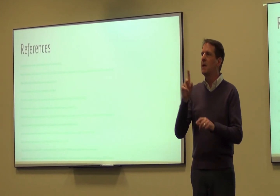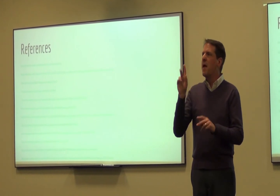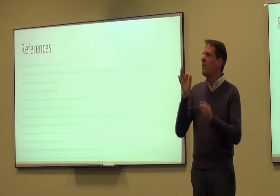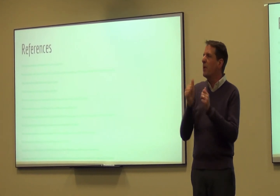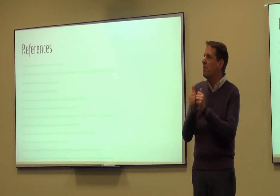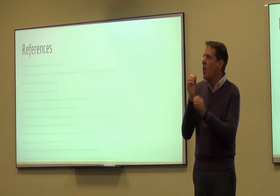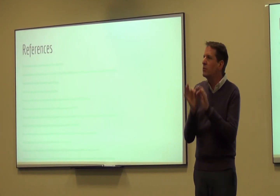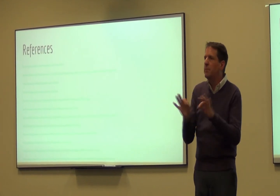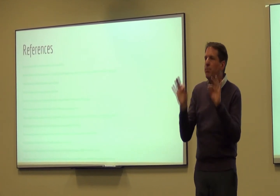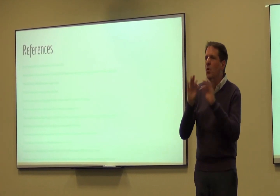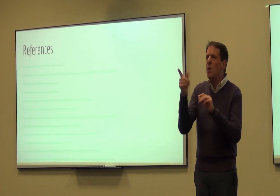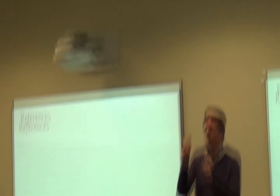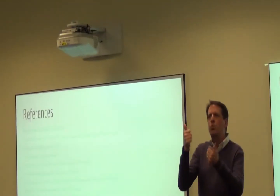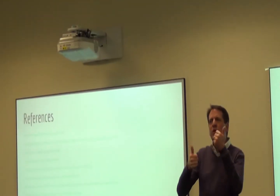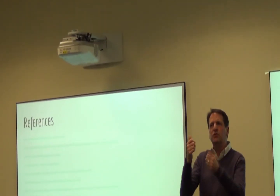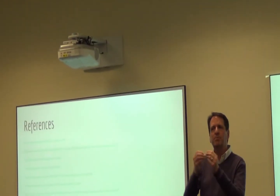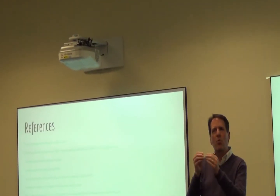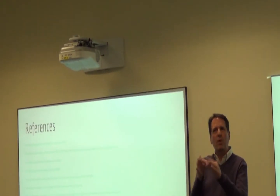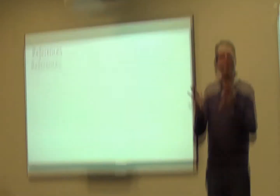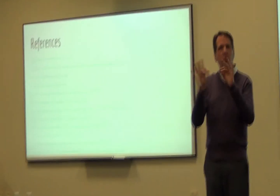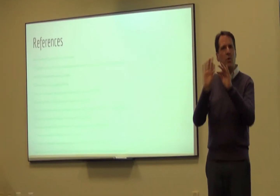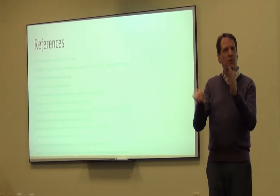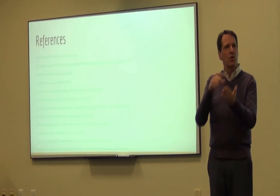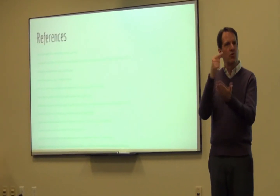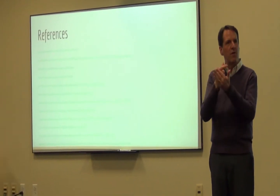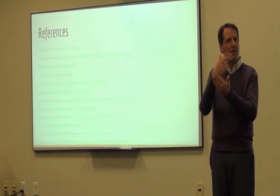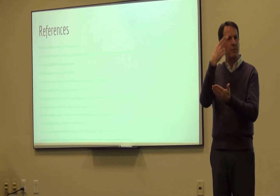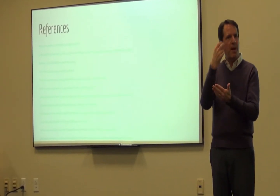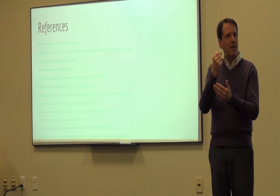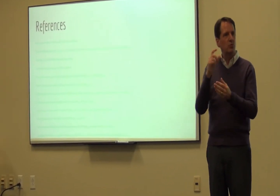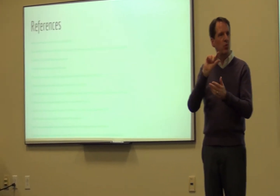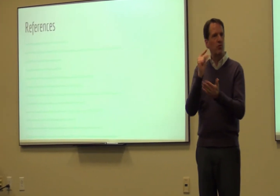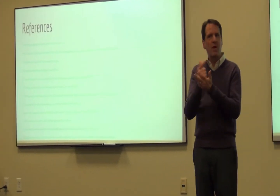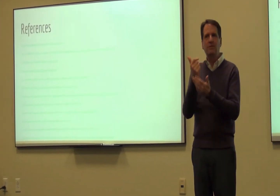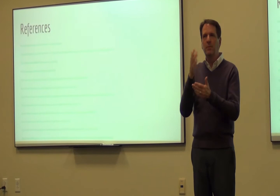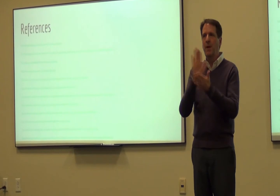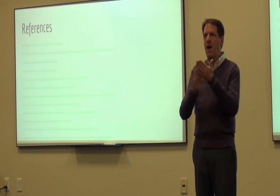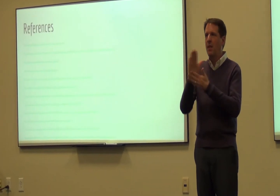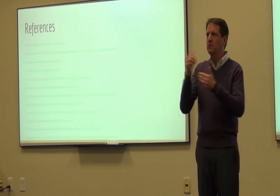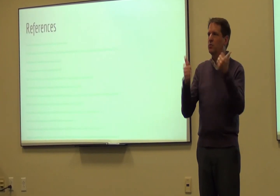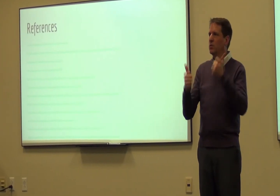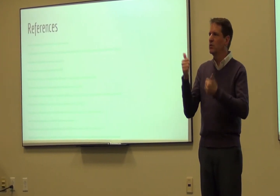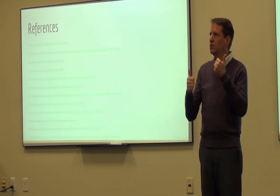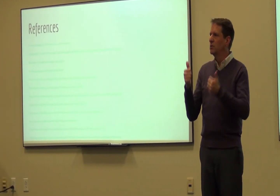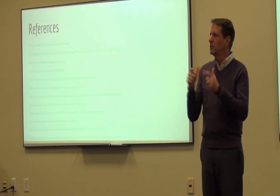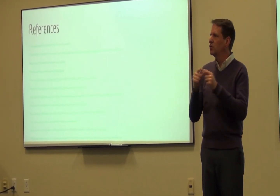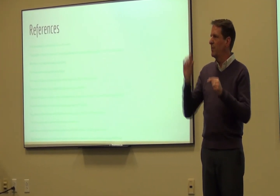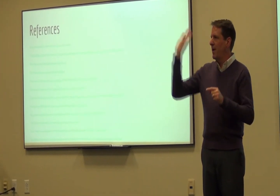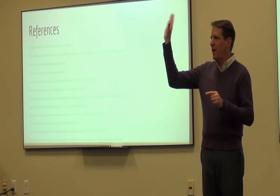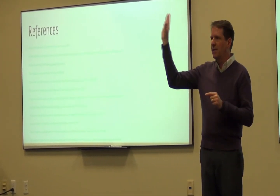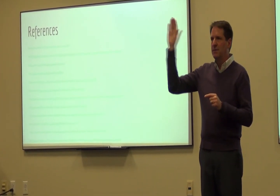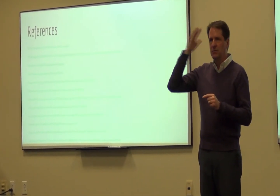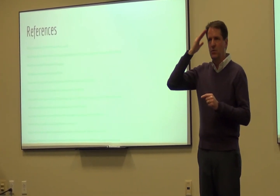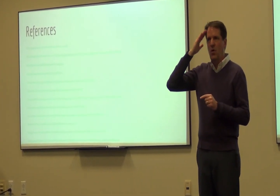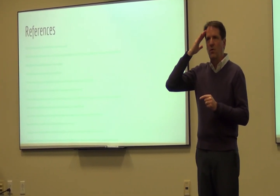study a lot right before a test, they try to figure out if graduating high school or graduating from college is